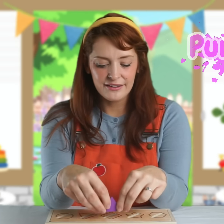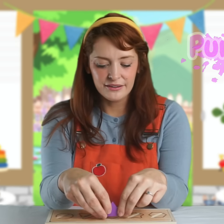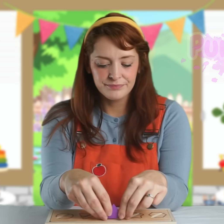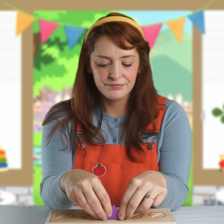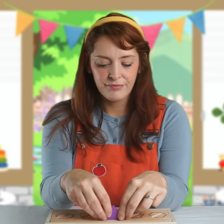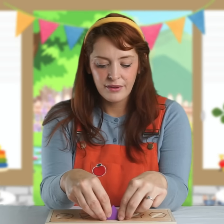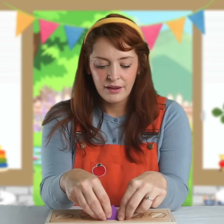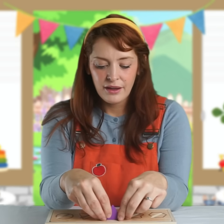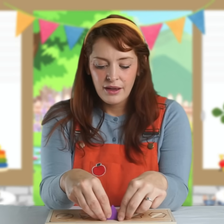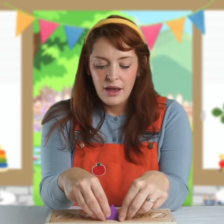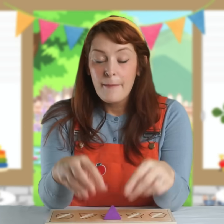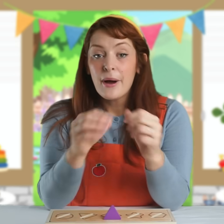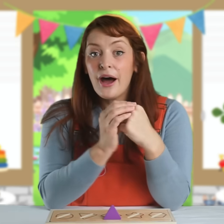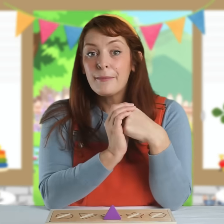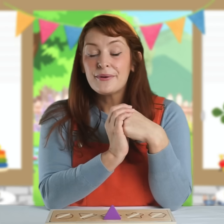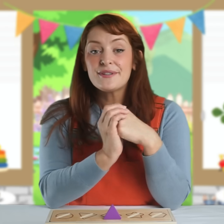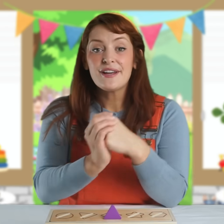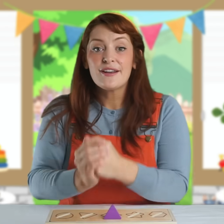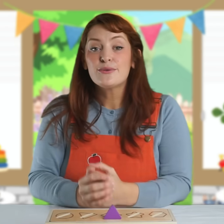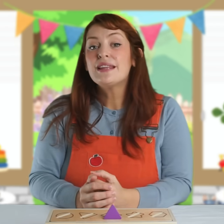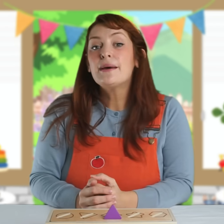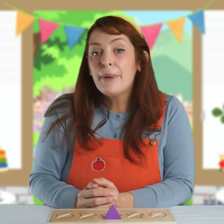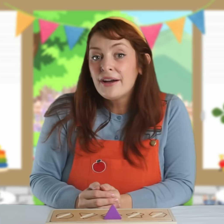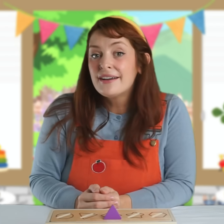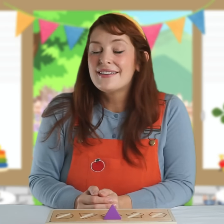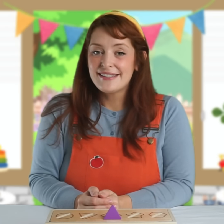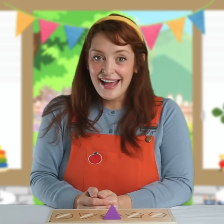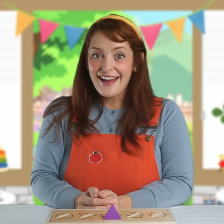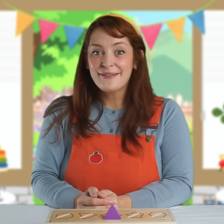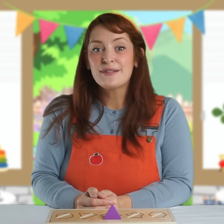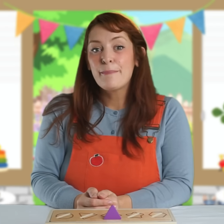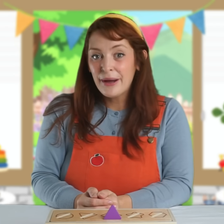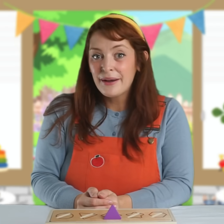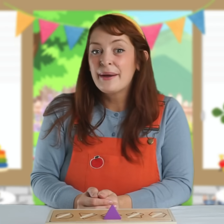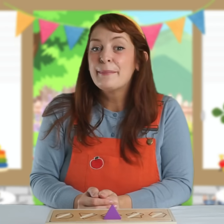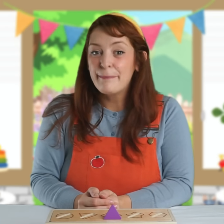triangle. Purple starts with the P sound. P, P,